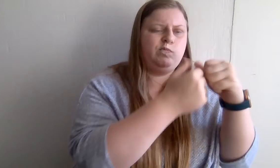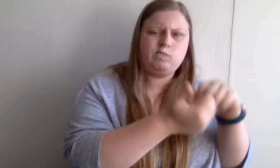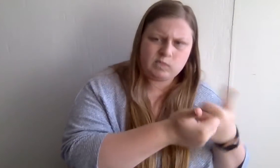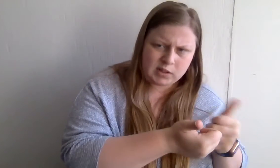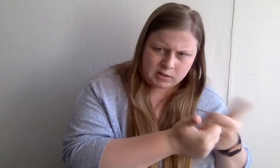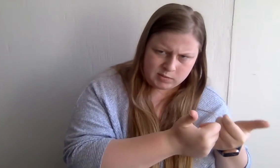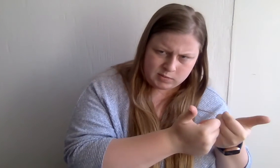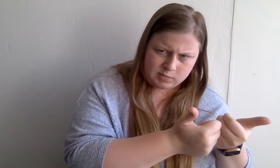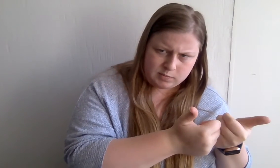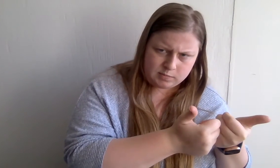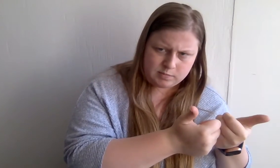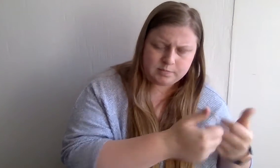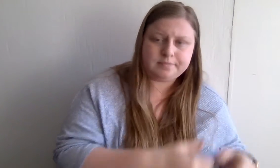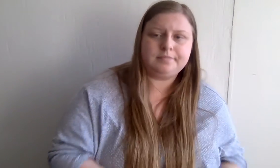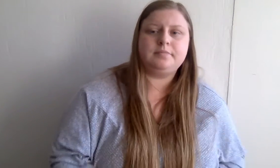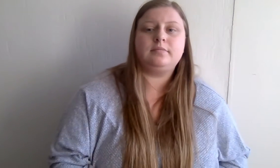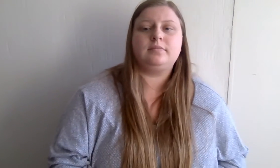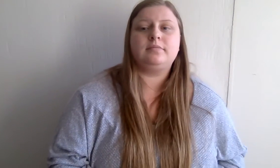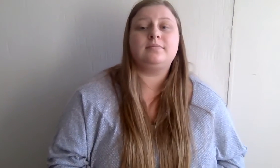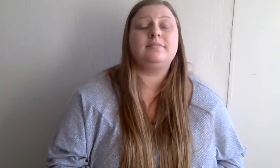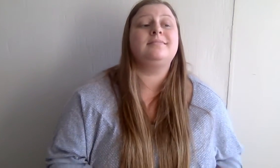You need to change the sentence structure. How would you do that?